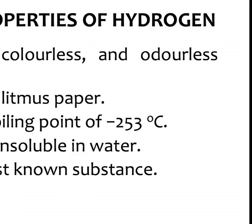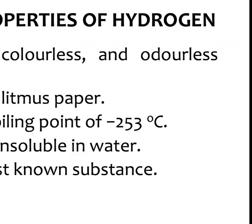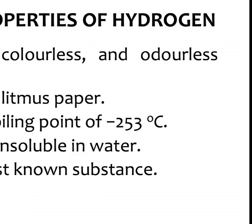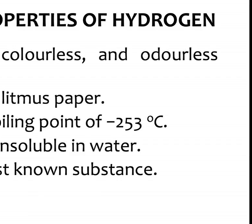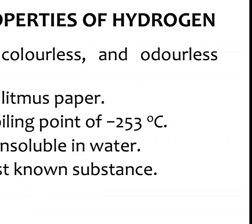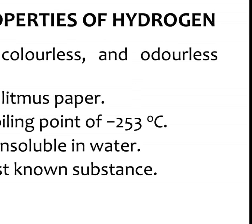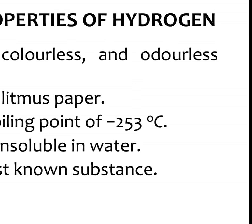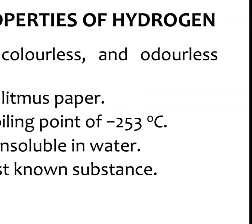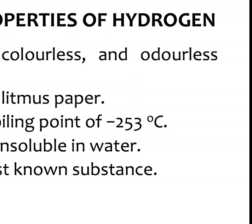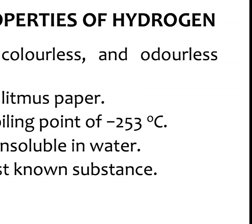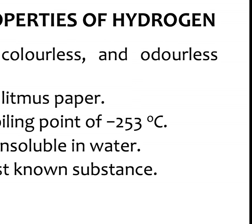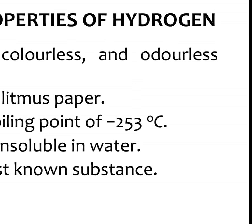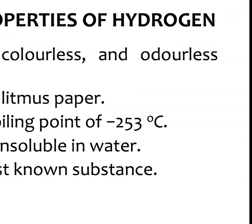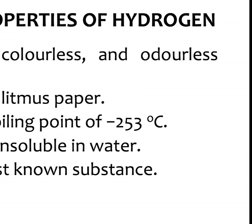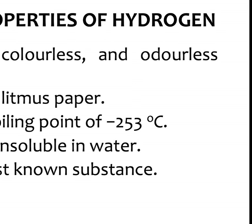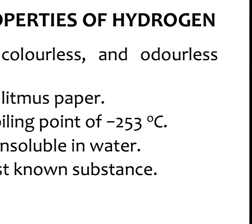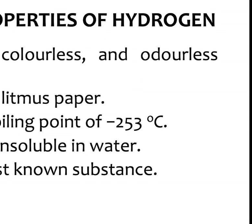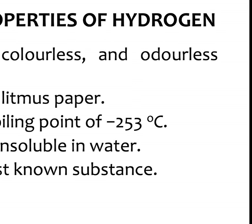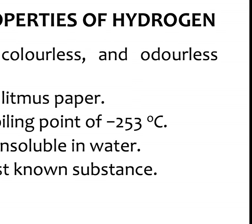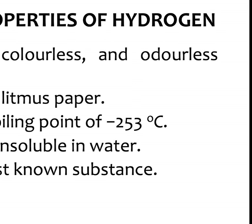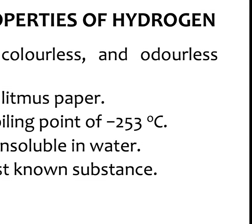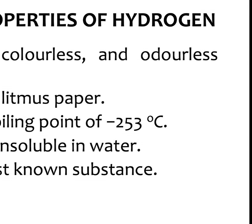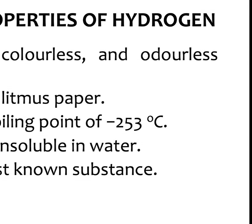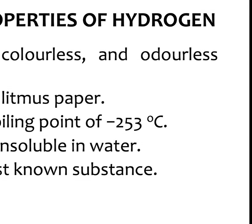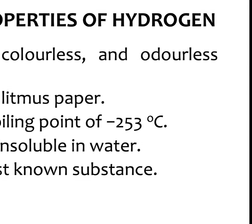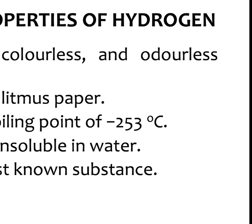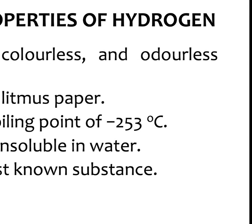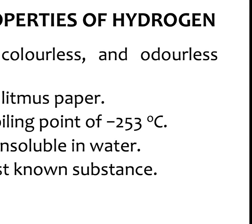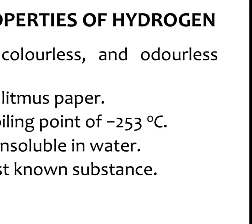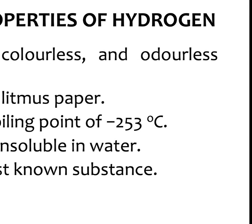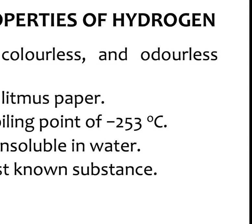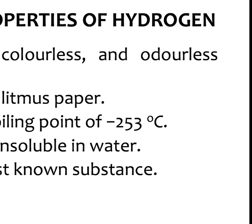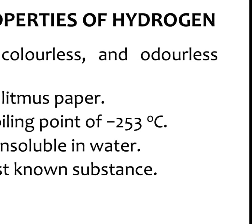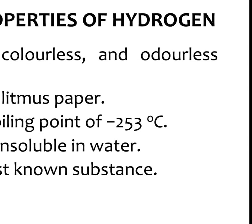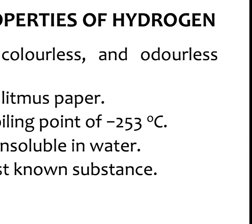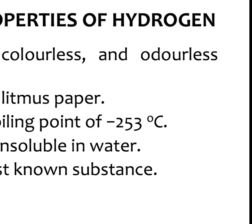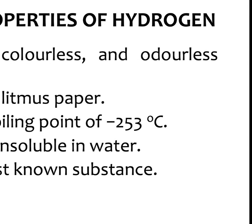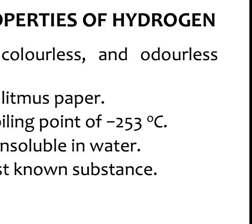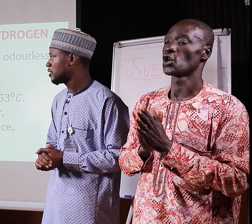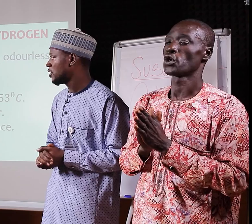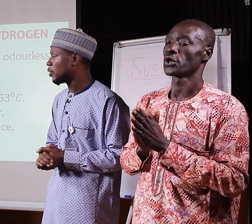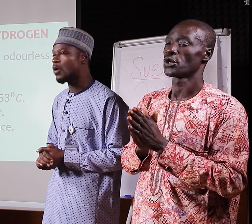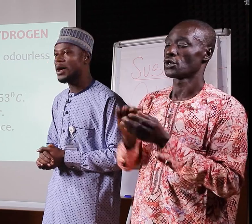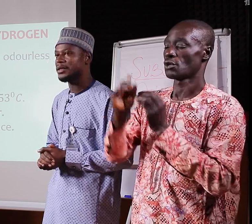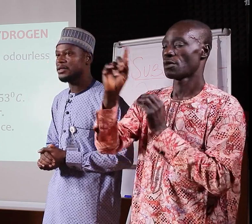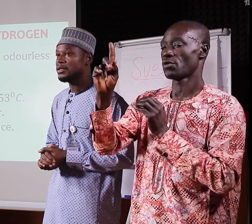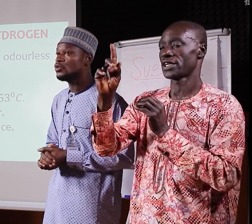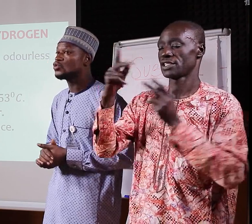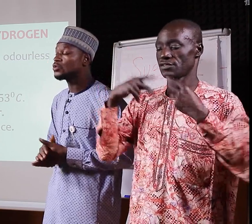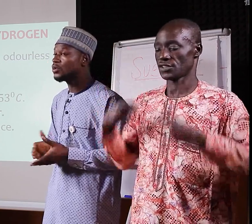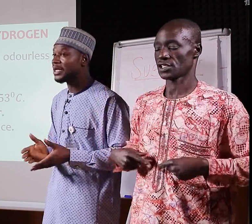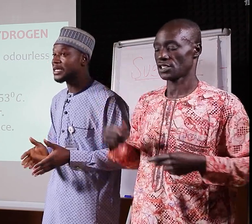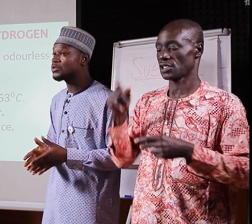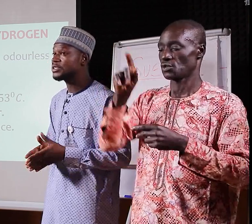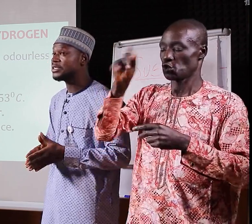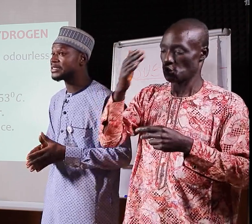said that, we go into physical properties of hydrogen. Now, what are the physical properties of hydrogen? Number 1, you